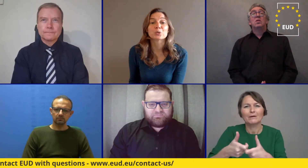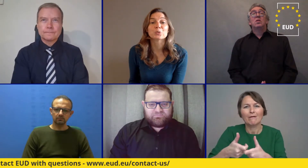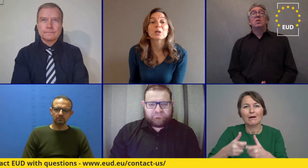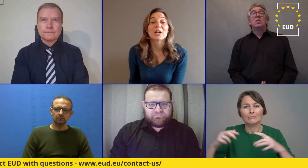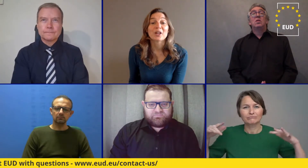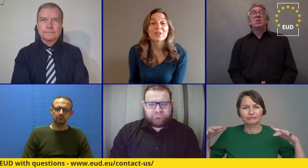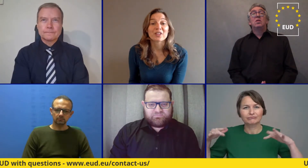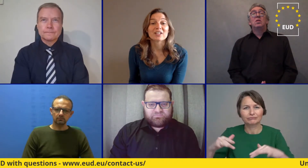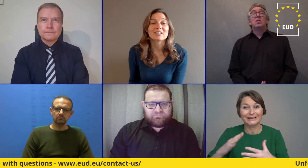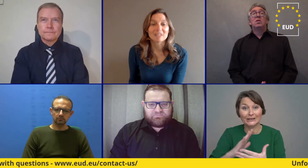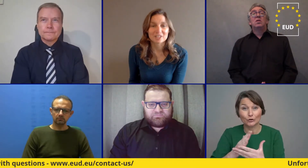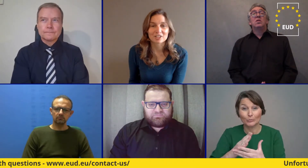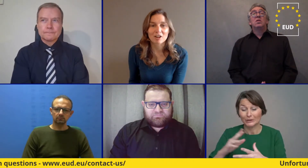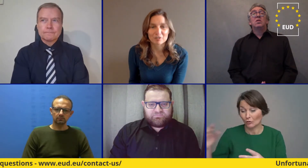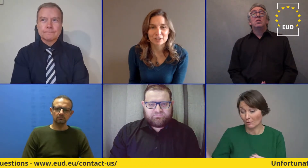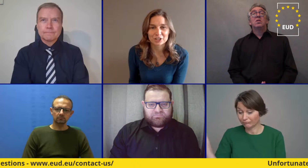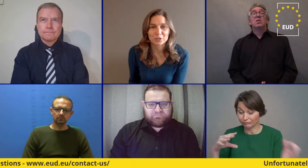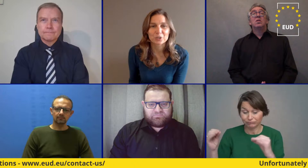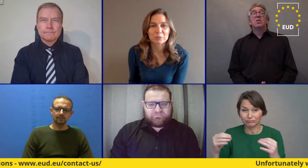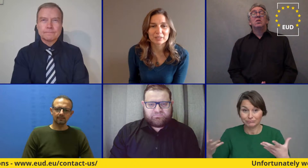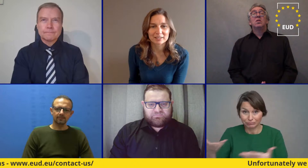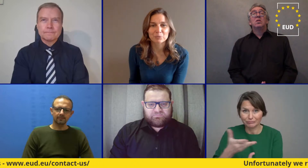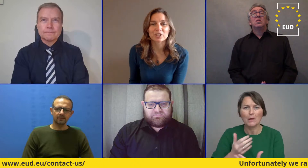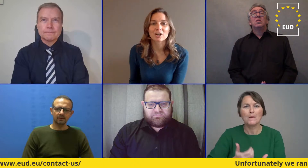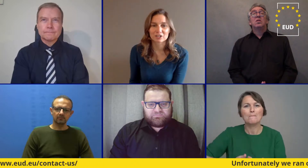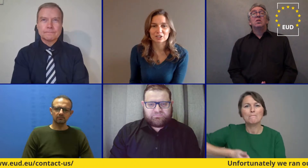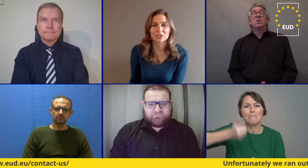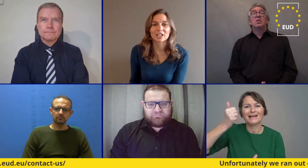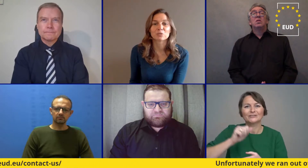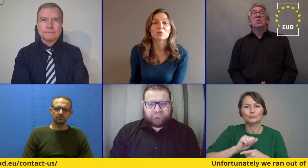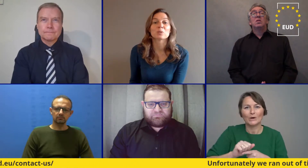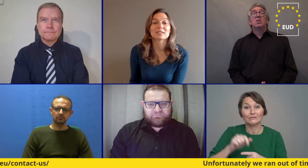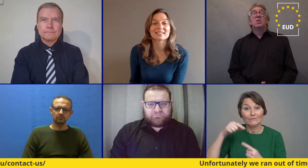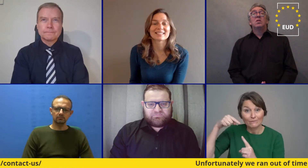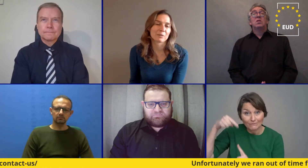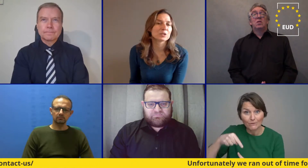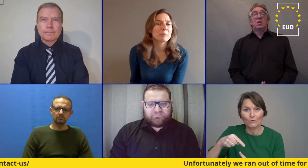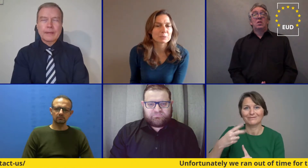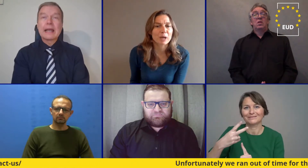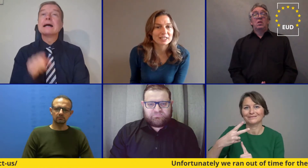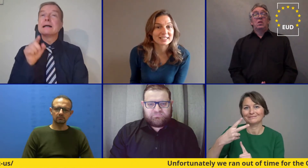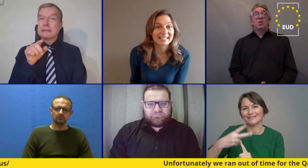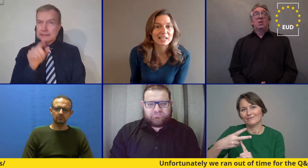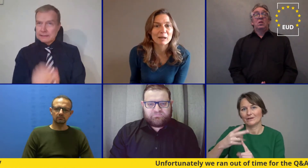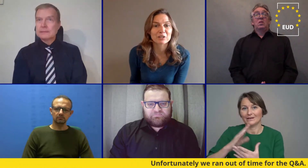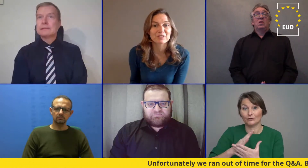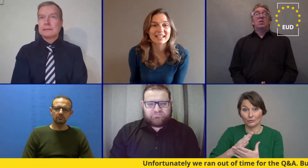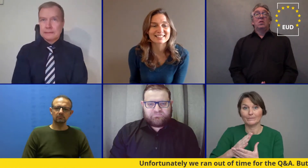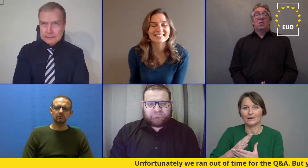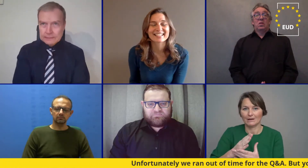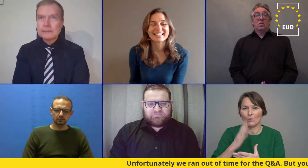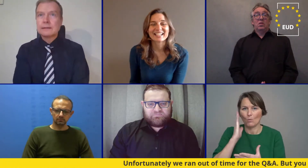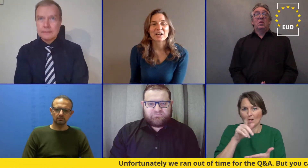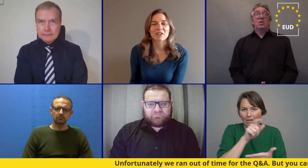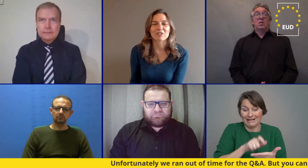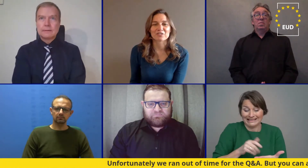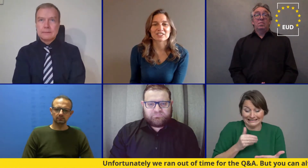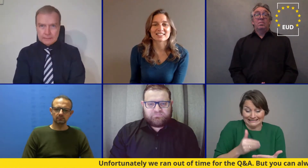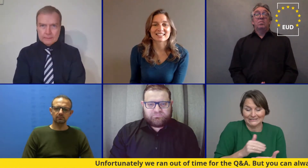to the London conference. So there will be a summary article on what was, so best practice that came out of that conference. And